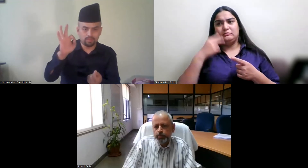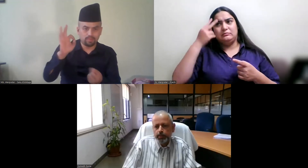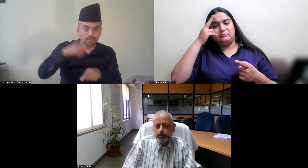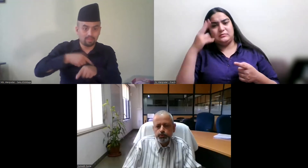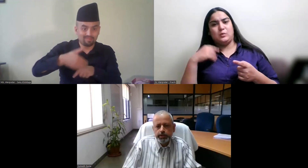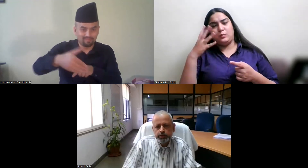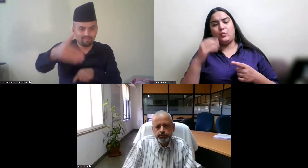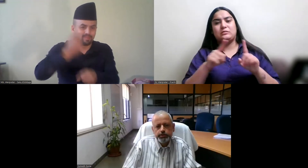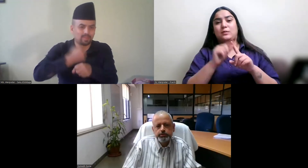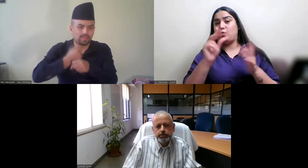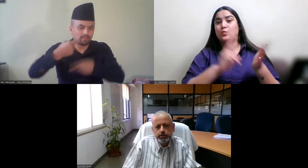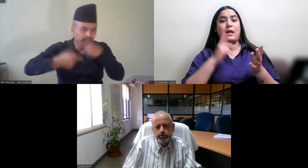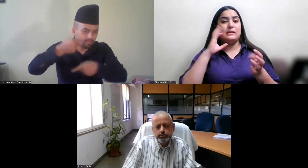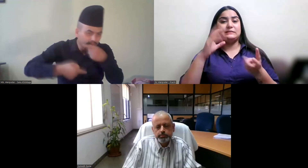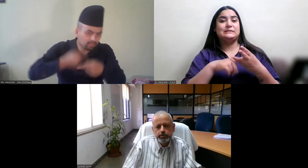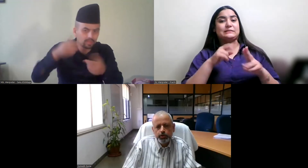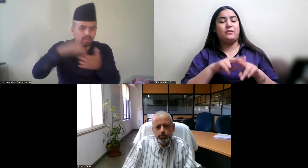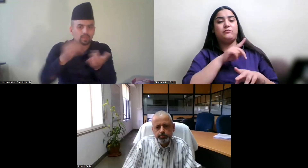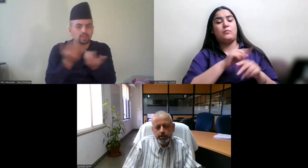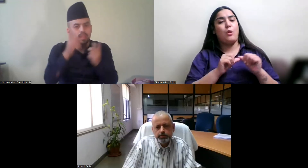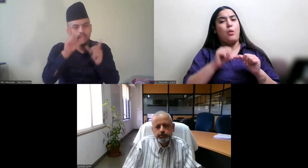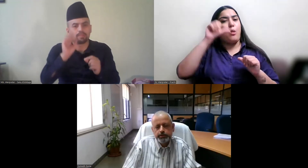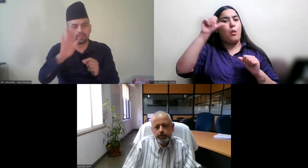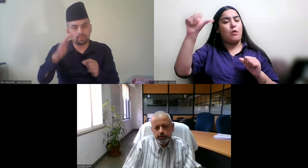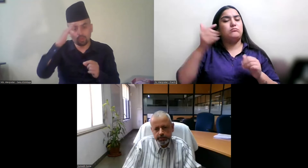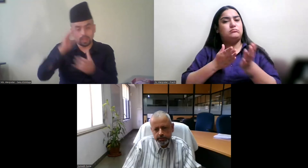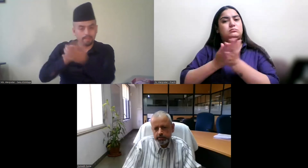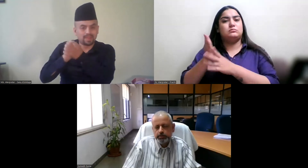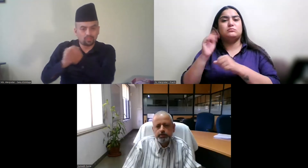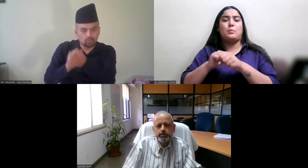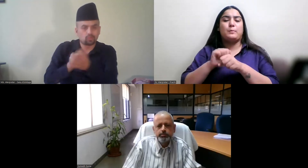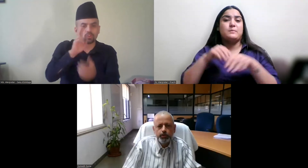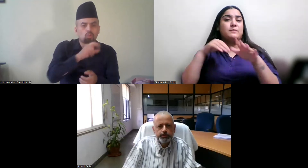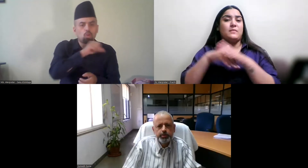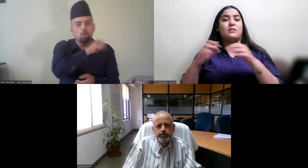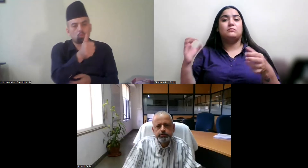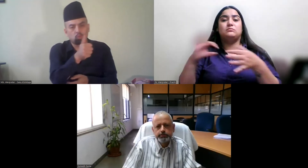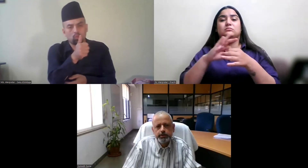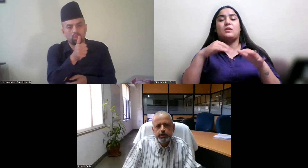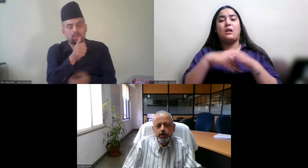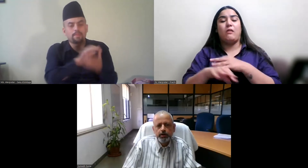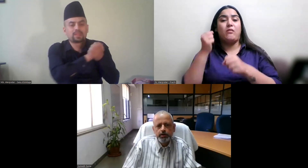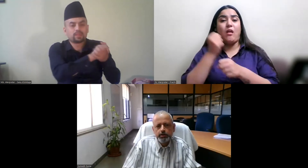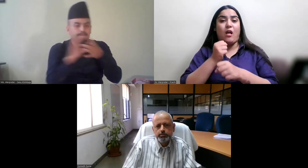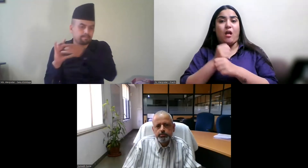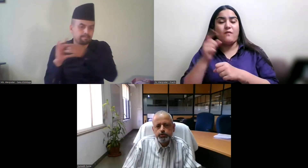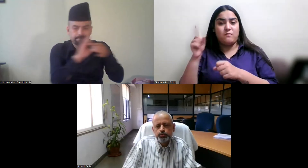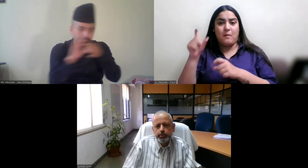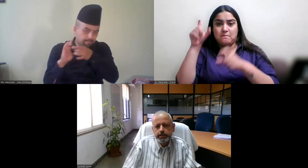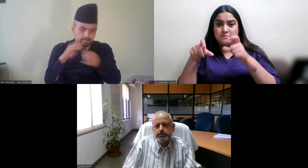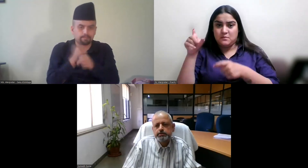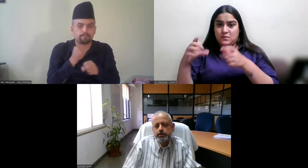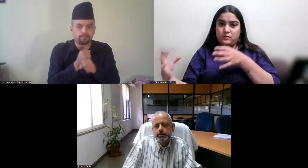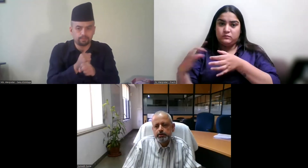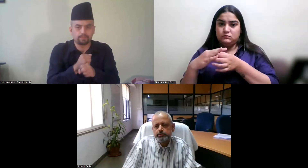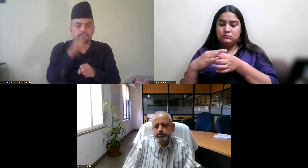go to engage with government partners and other knowledge partners to